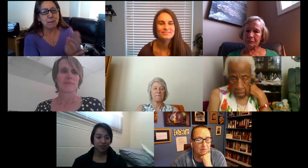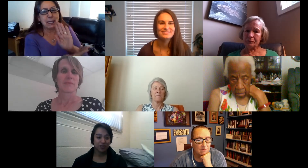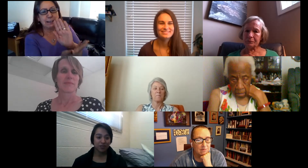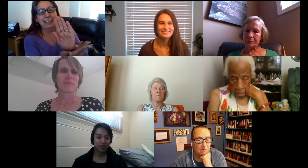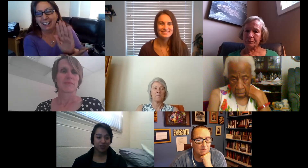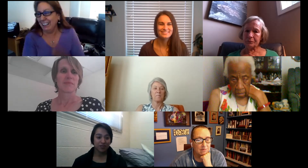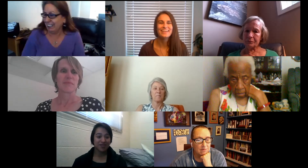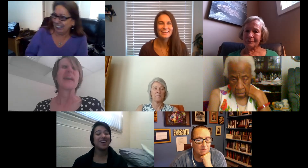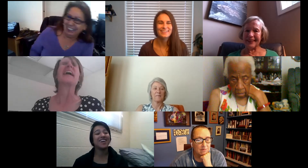bed.